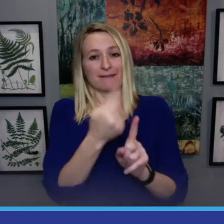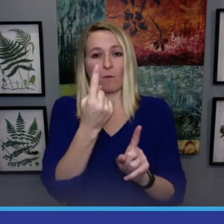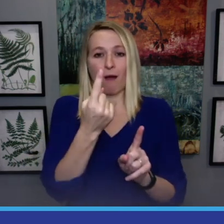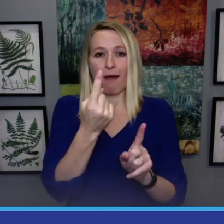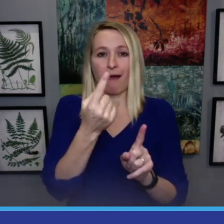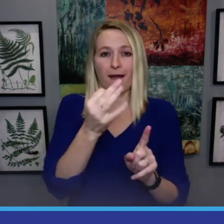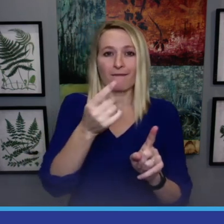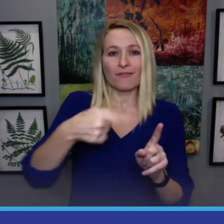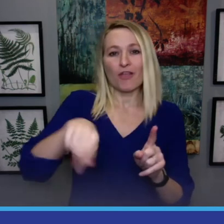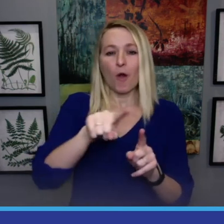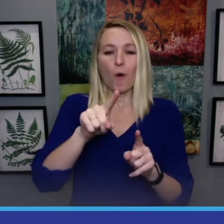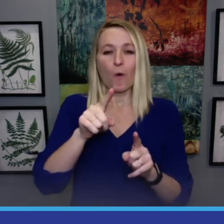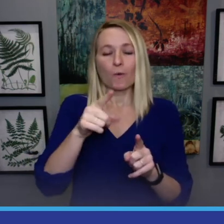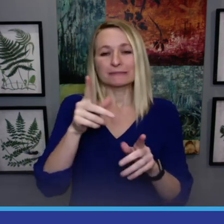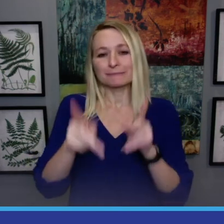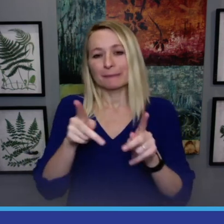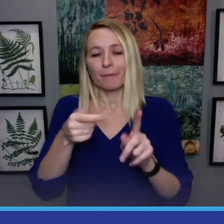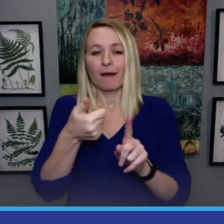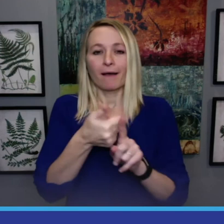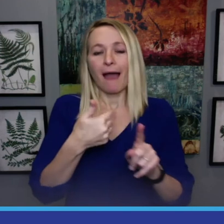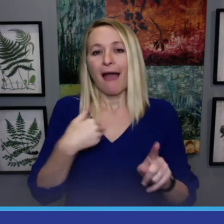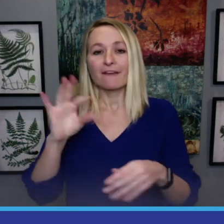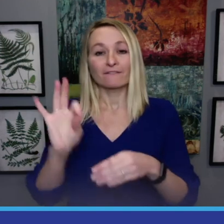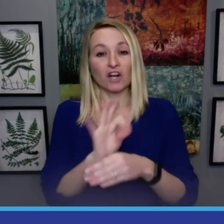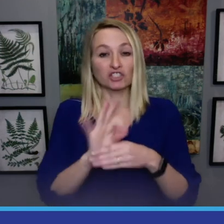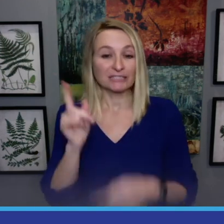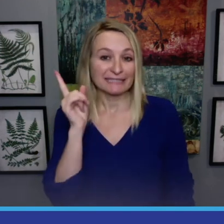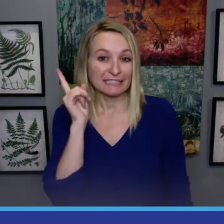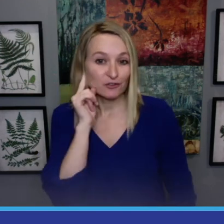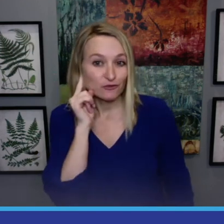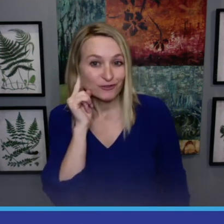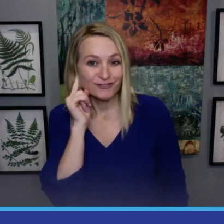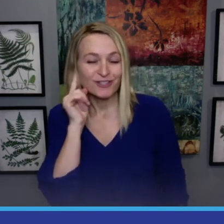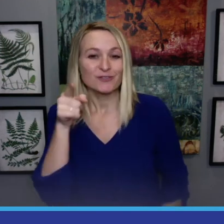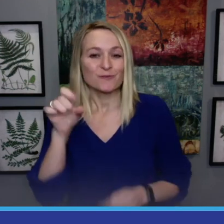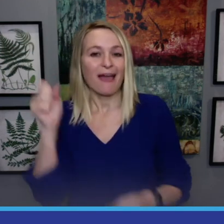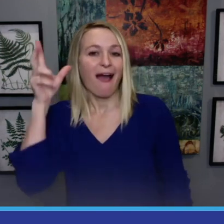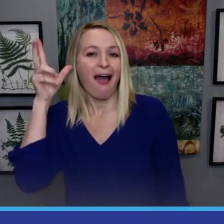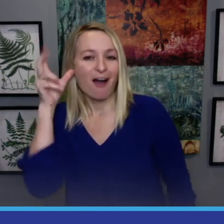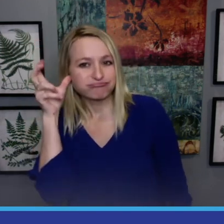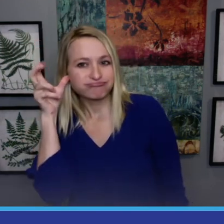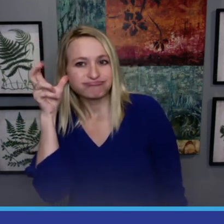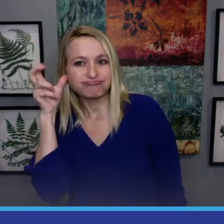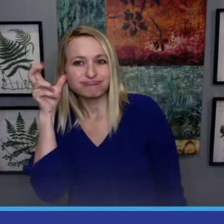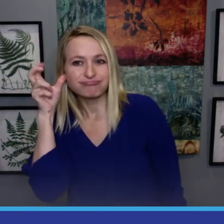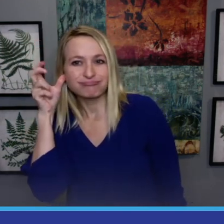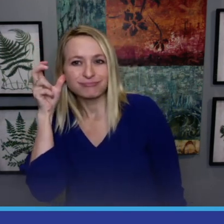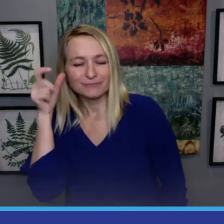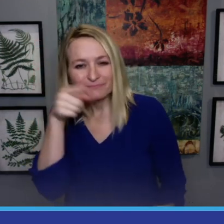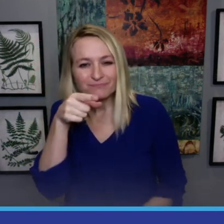Maybe yourself, one of those people who have functioning ears. You can listen to those